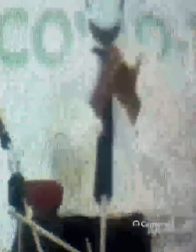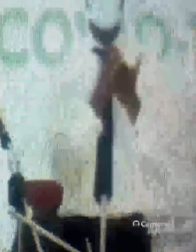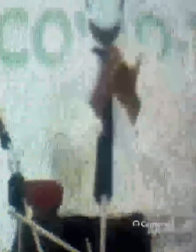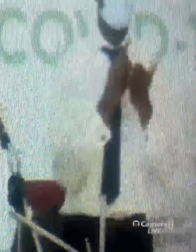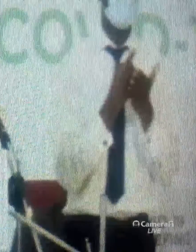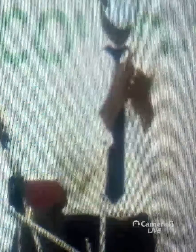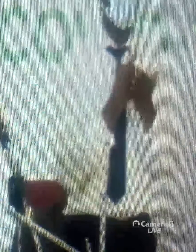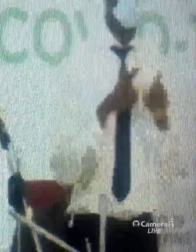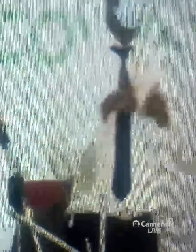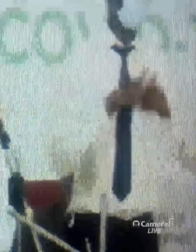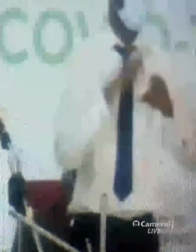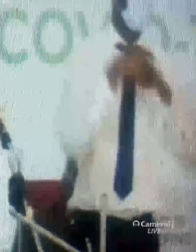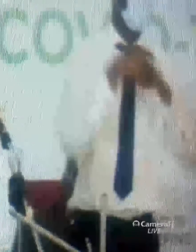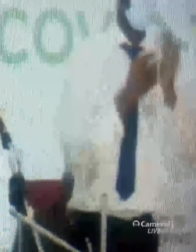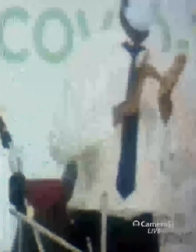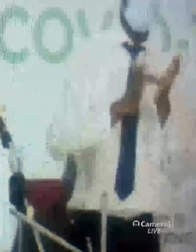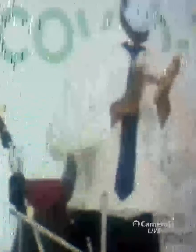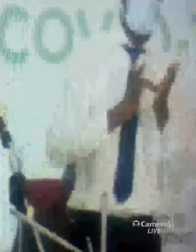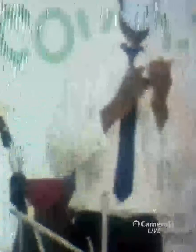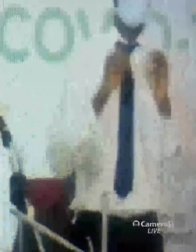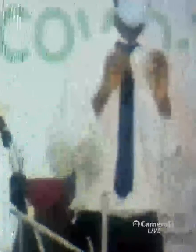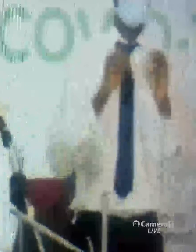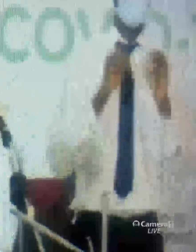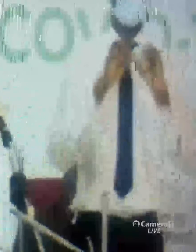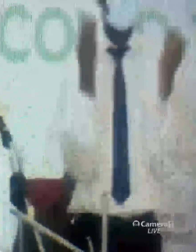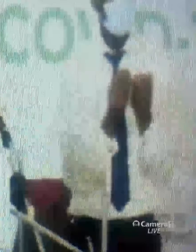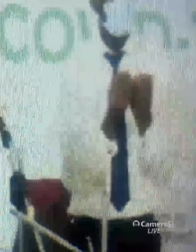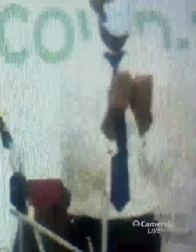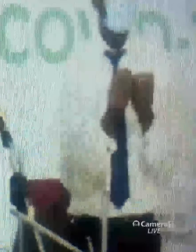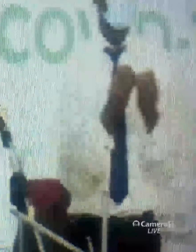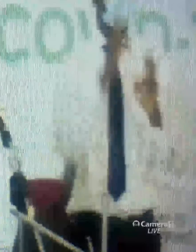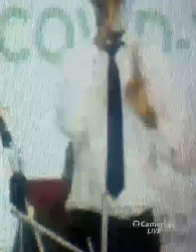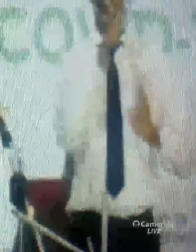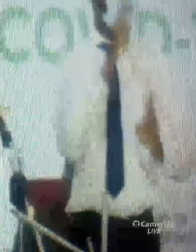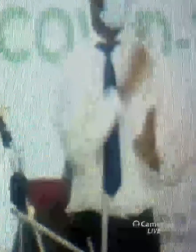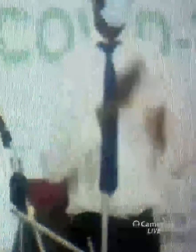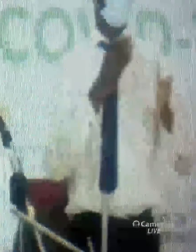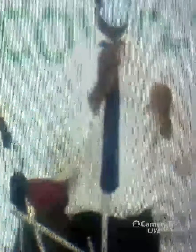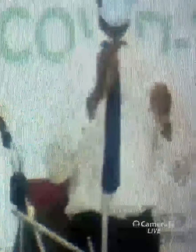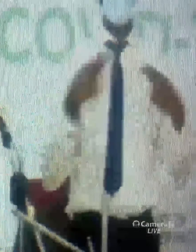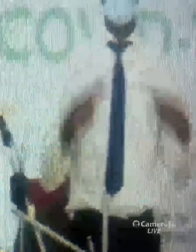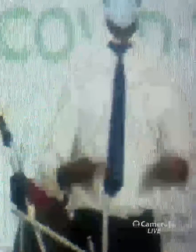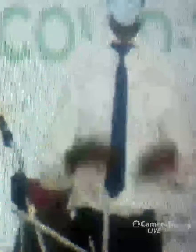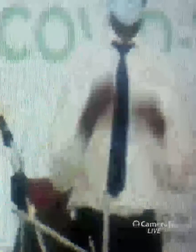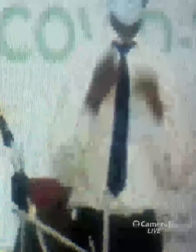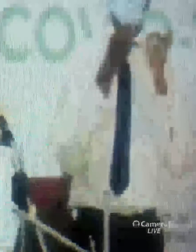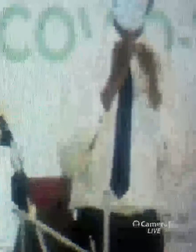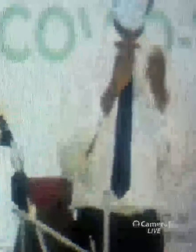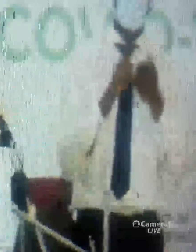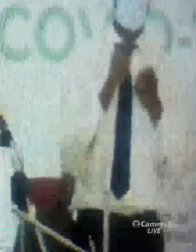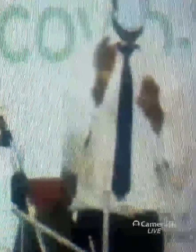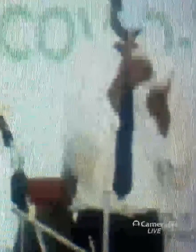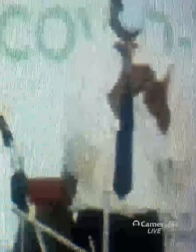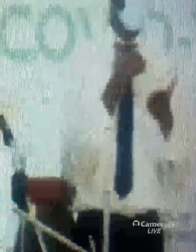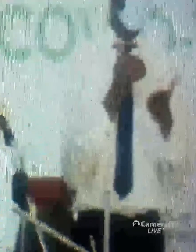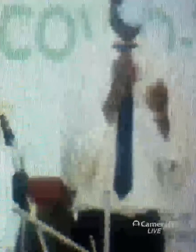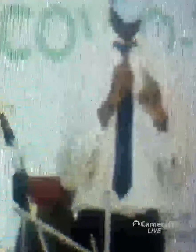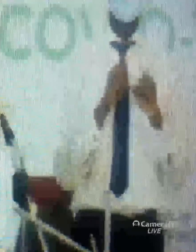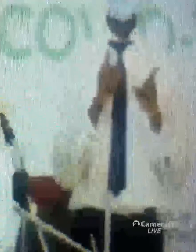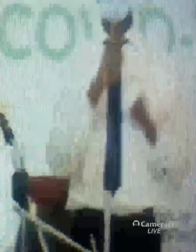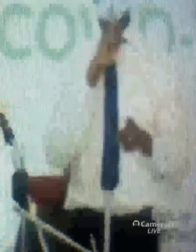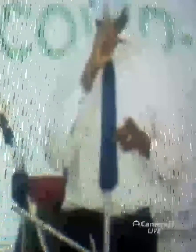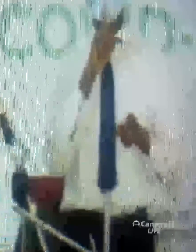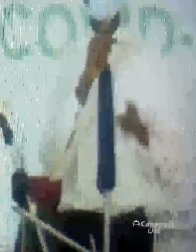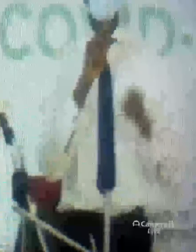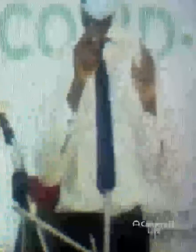with companies. The Honorable Minister of Health is leading on some of those conversations. But really, I think the